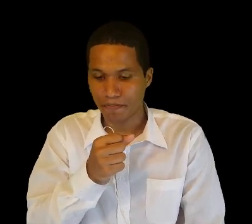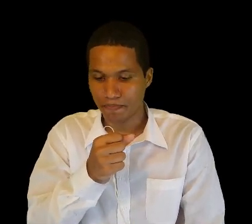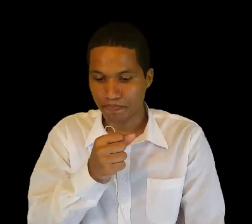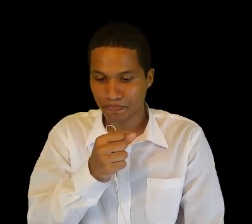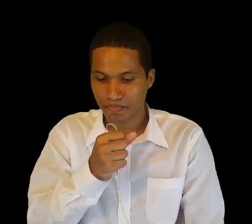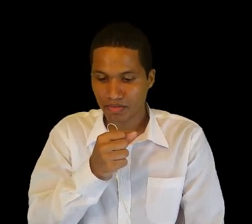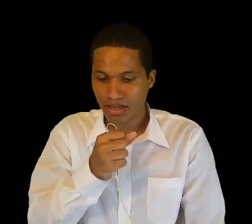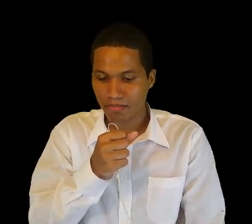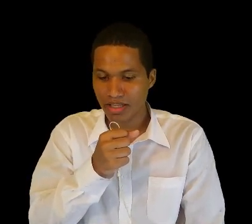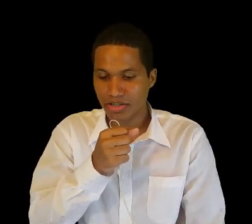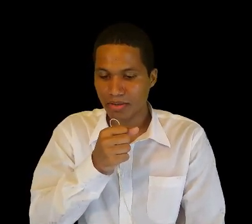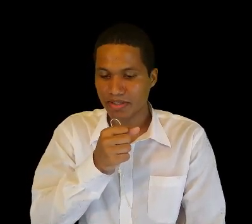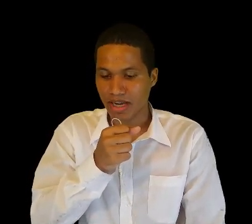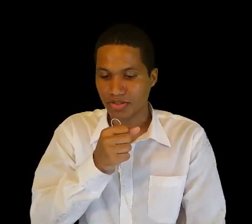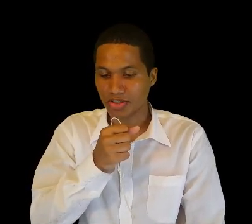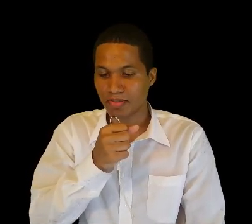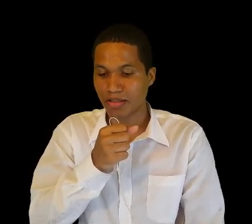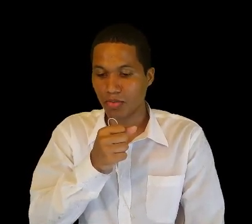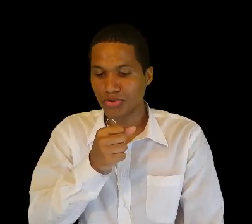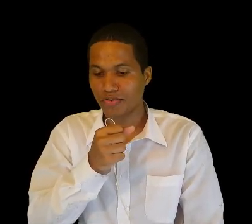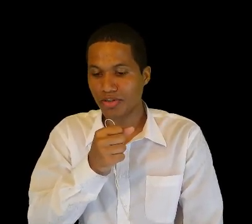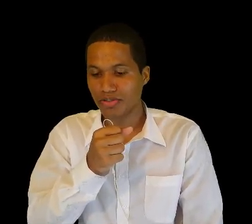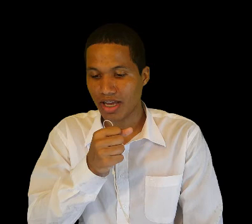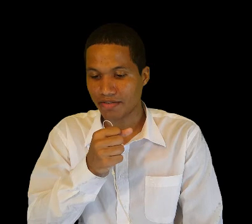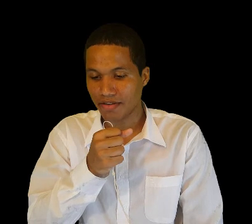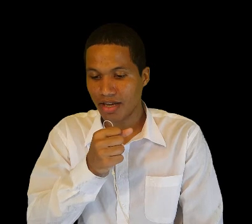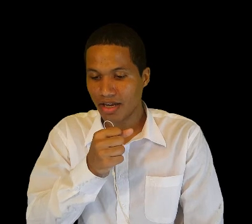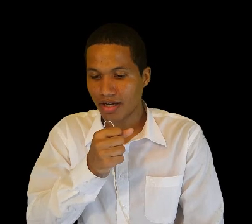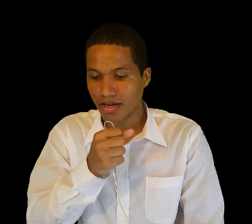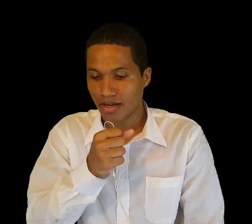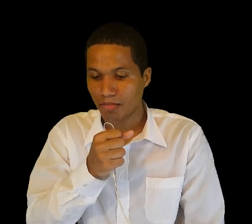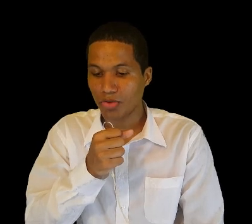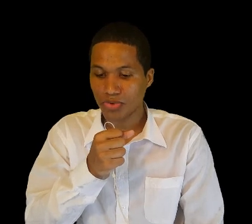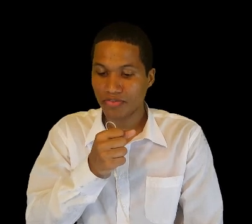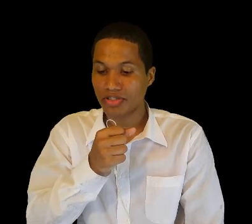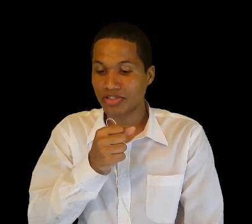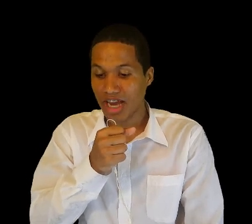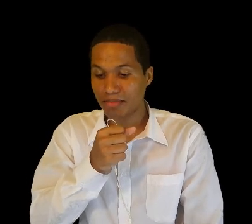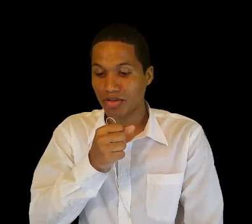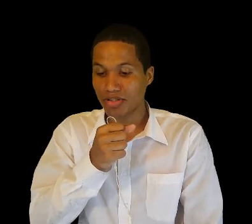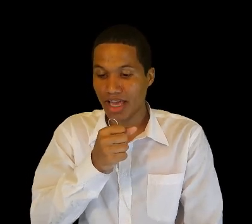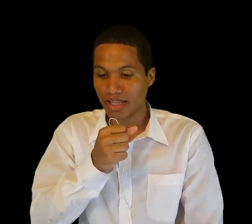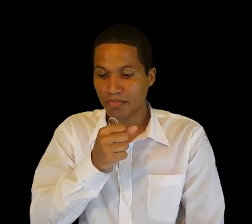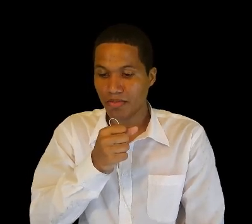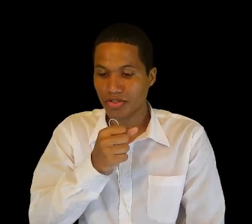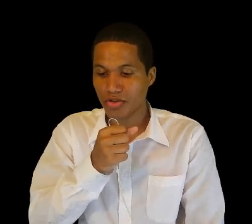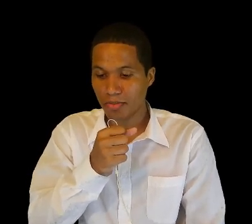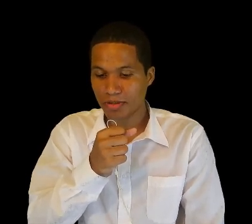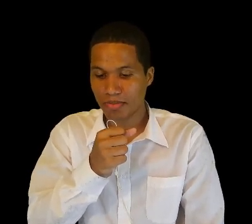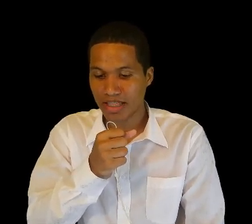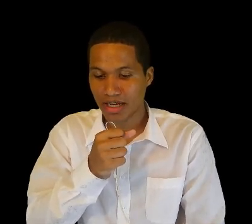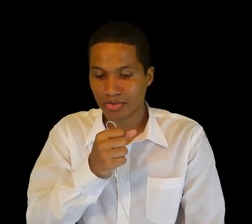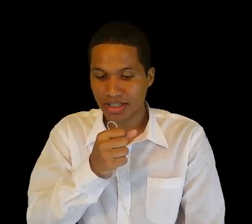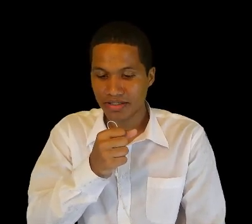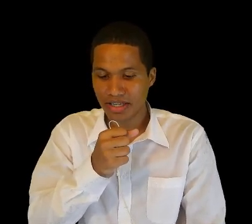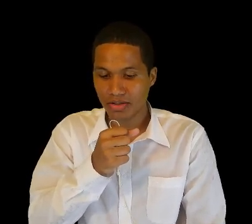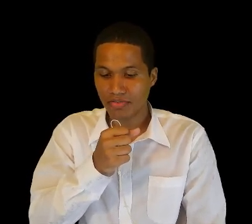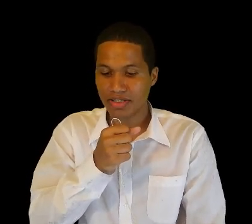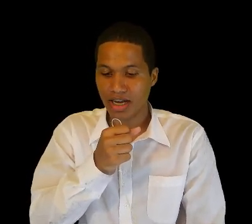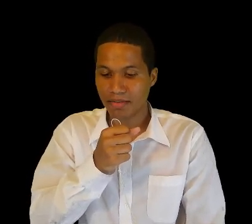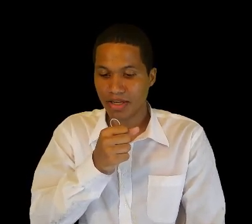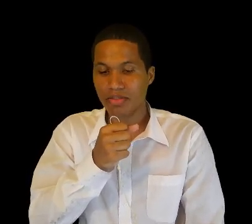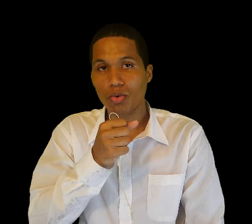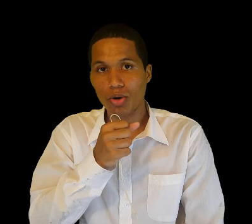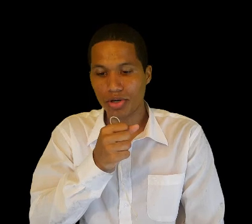tuatara. Many reptiles spend most of their time on land, but some spend a great deal